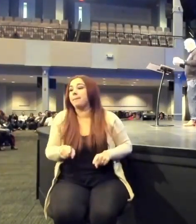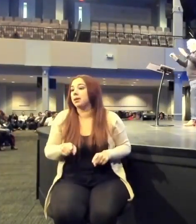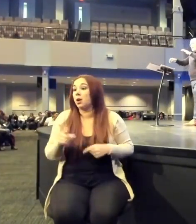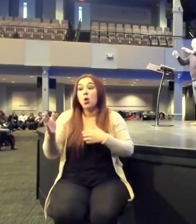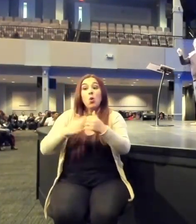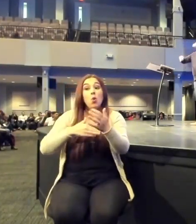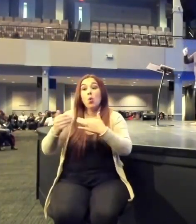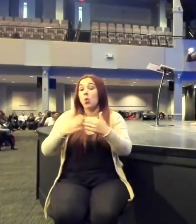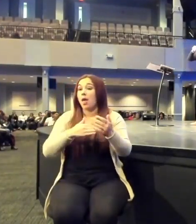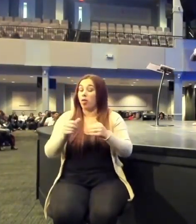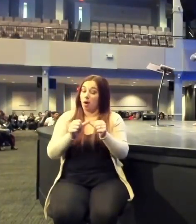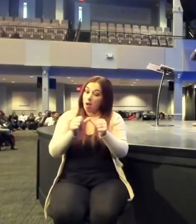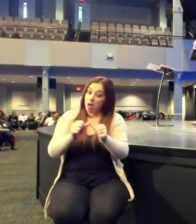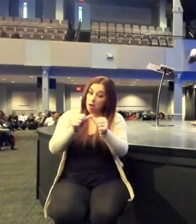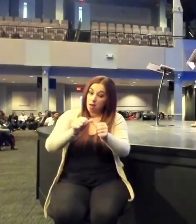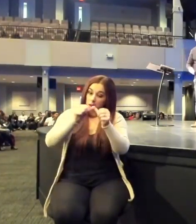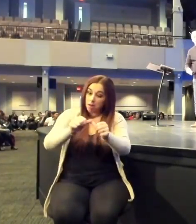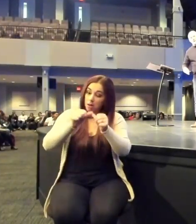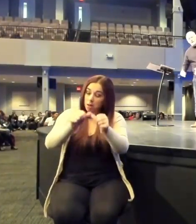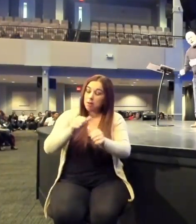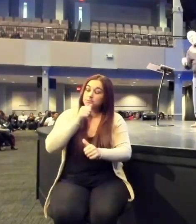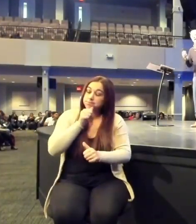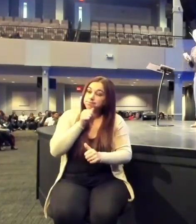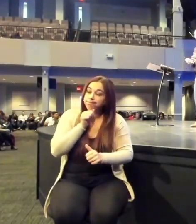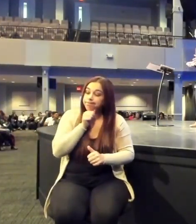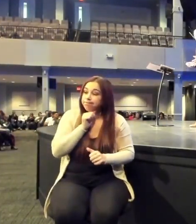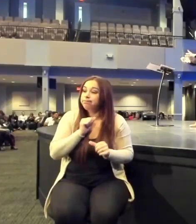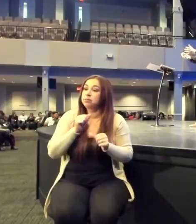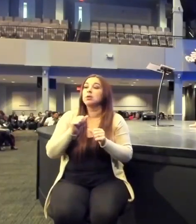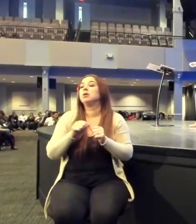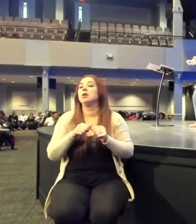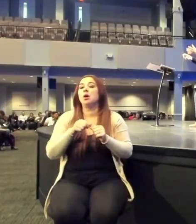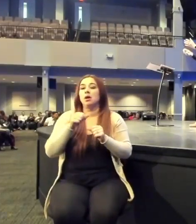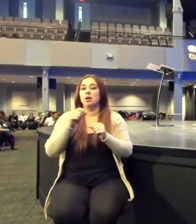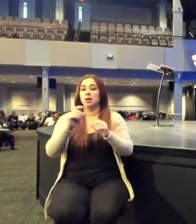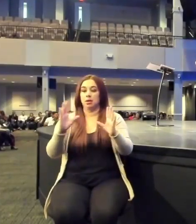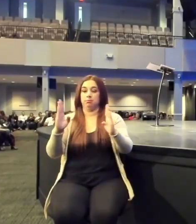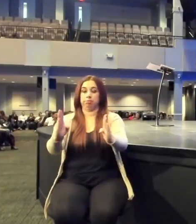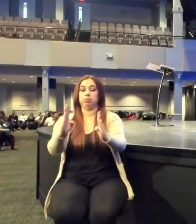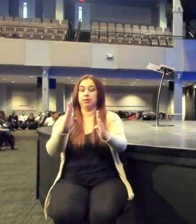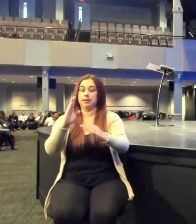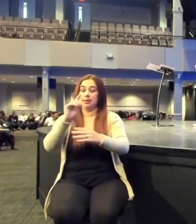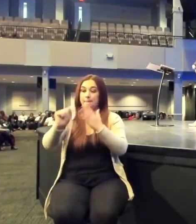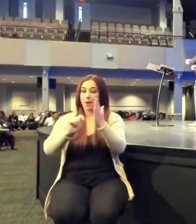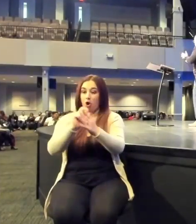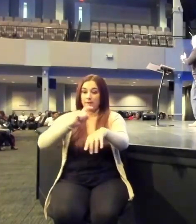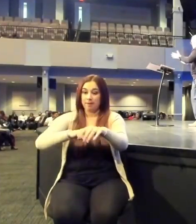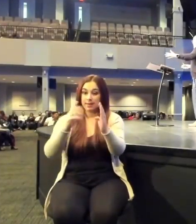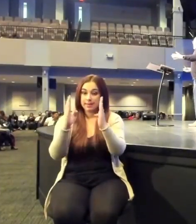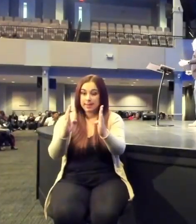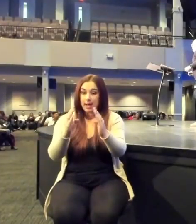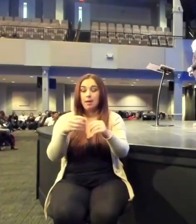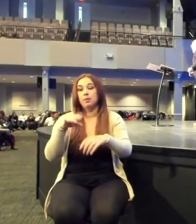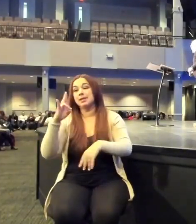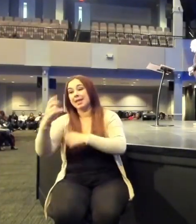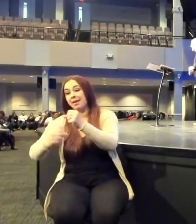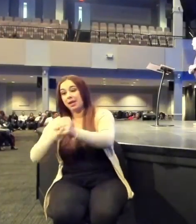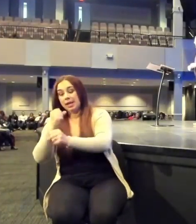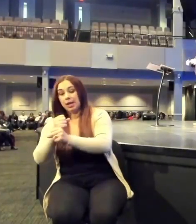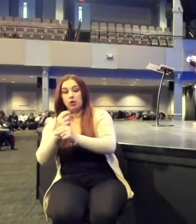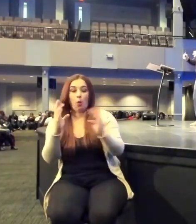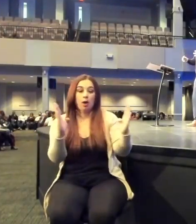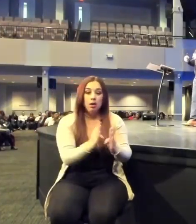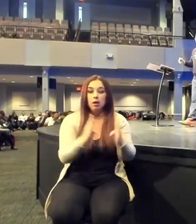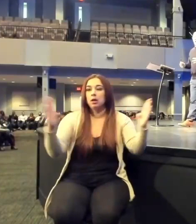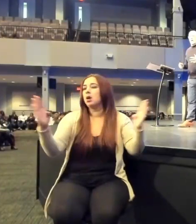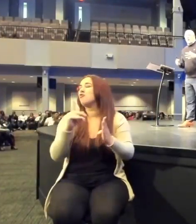Whether it's an ongoing tribulation that is culminated in a season of intense tribulation, or there's a 7-year period of tribulation,